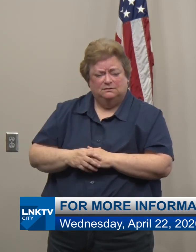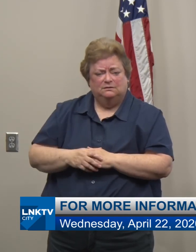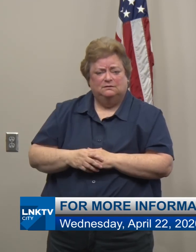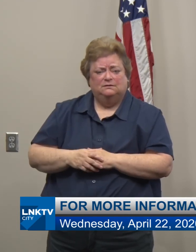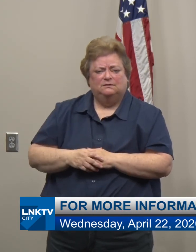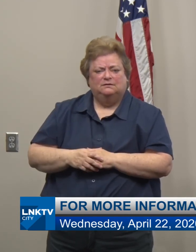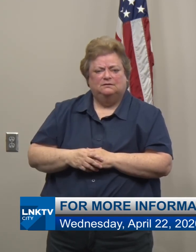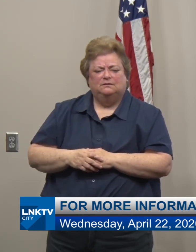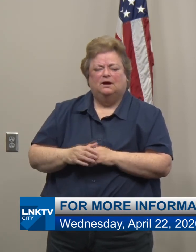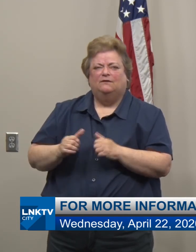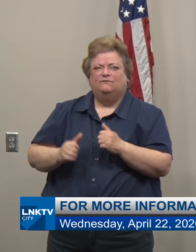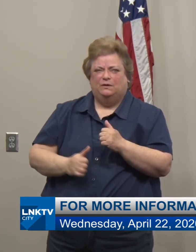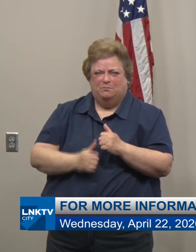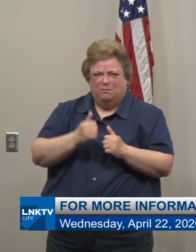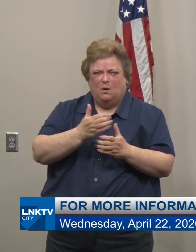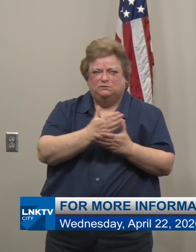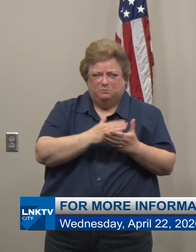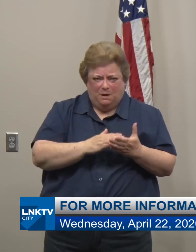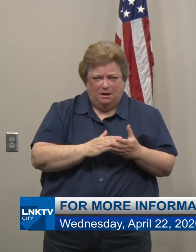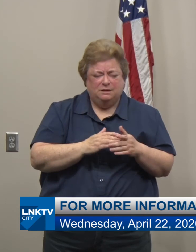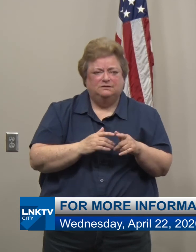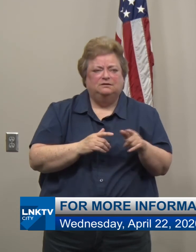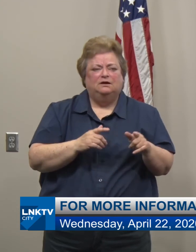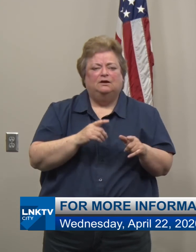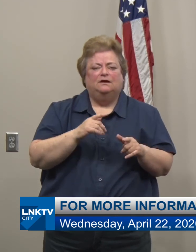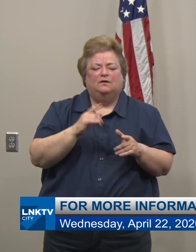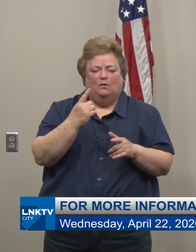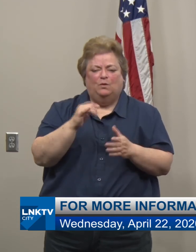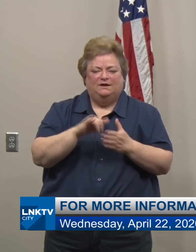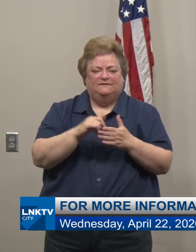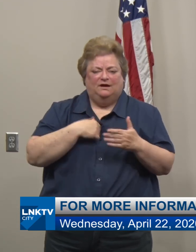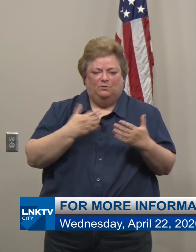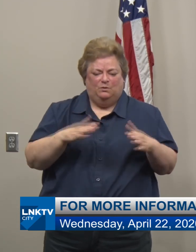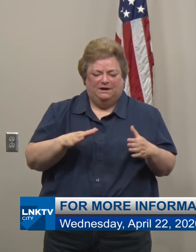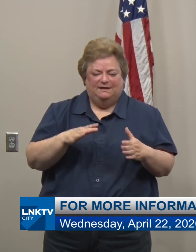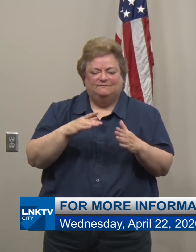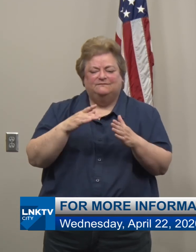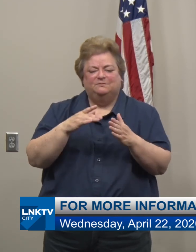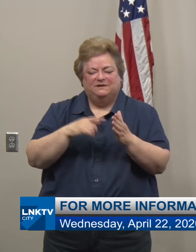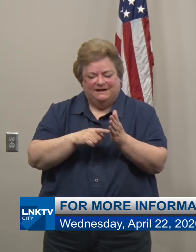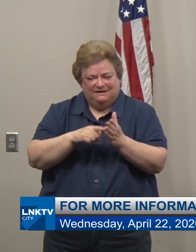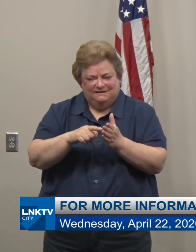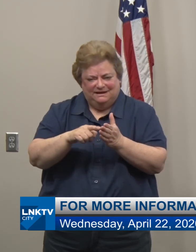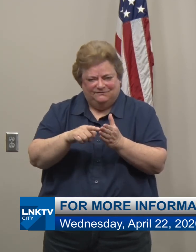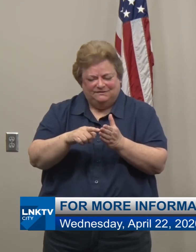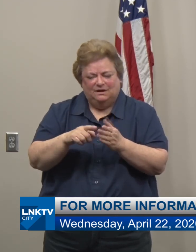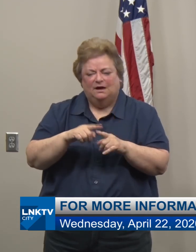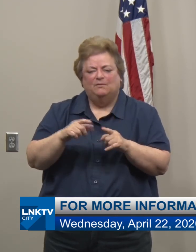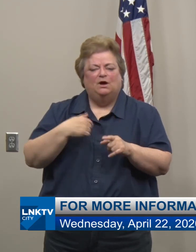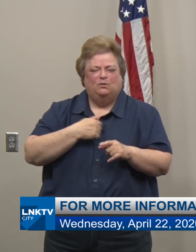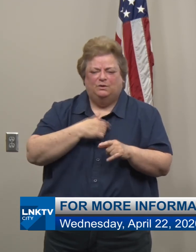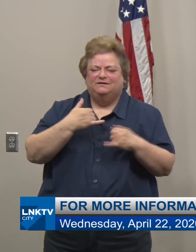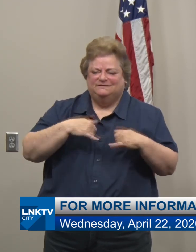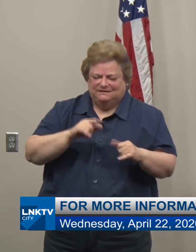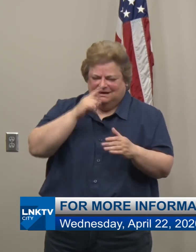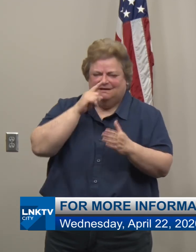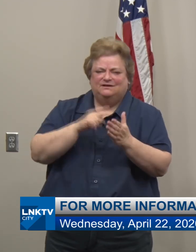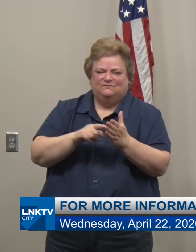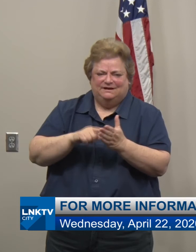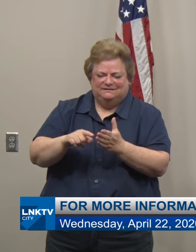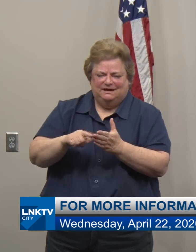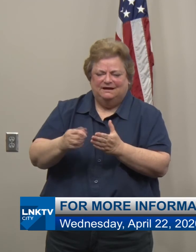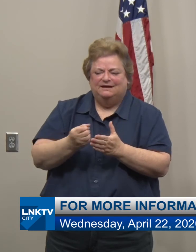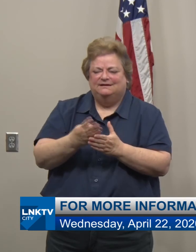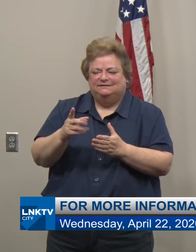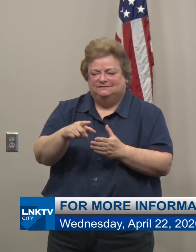Yeah, for the most part, the ones that we've completed the investigation on, but we're still investigating several